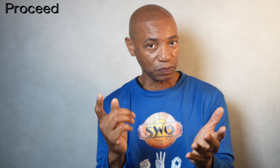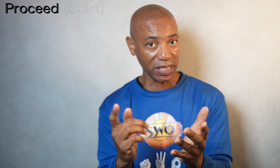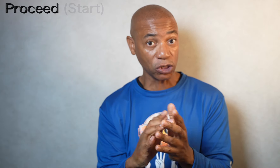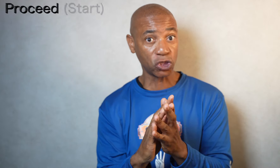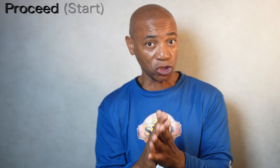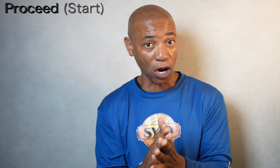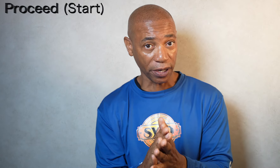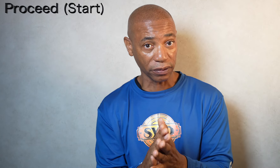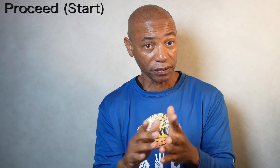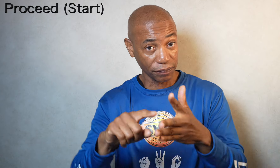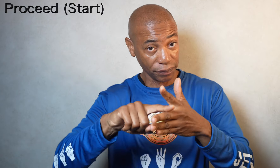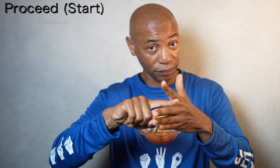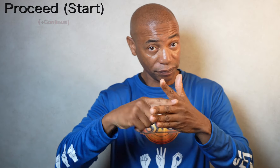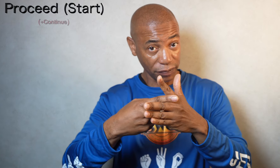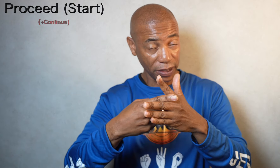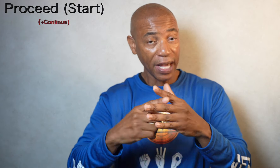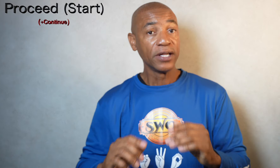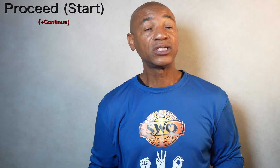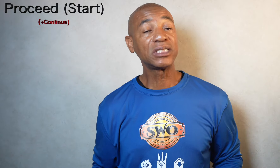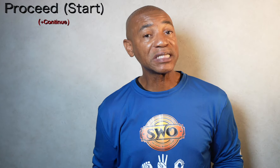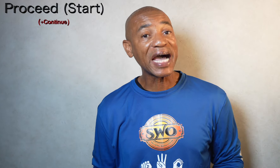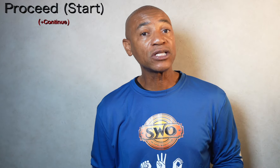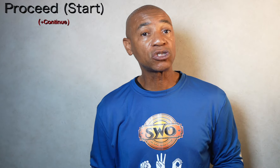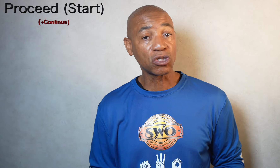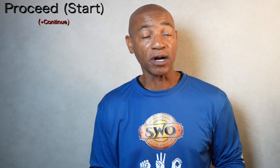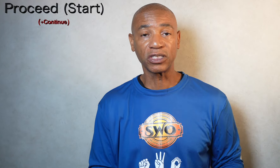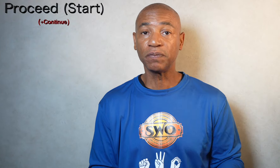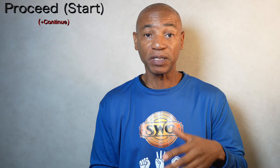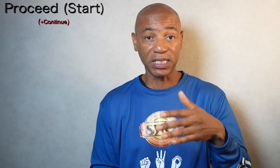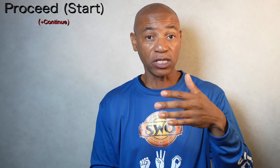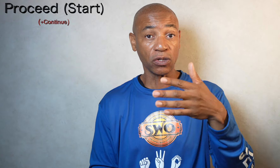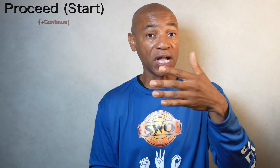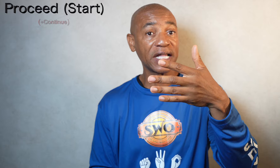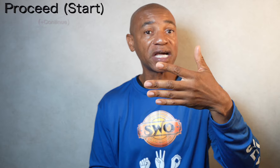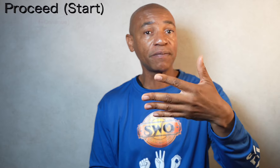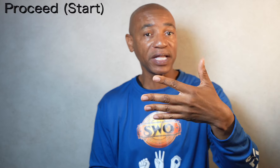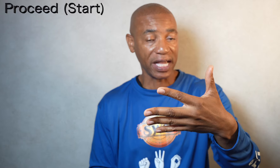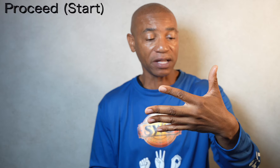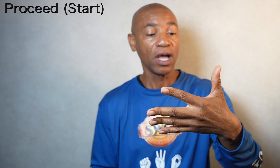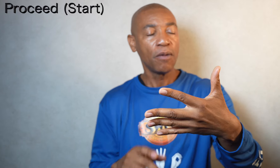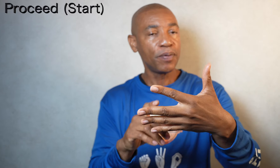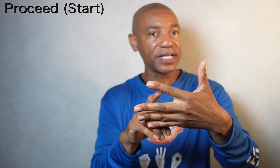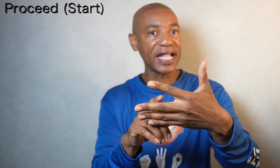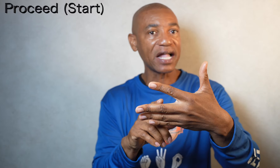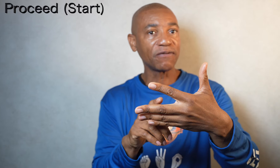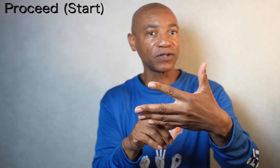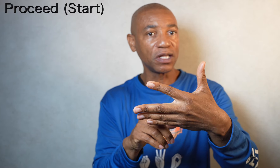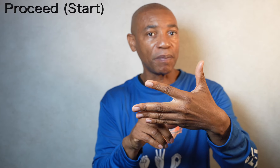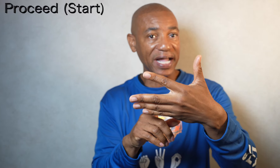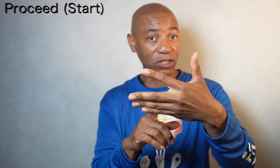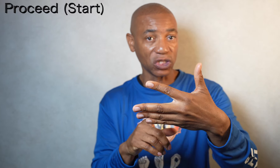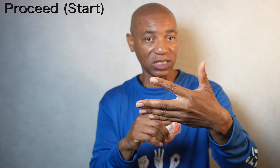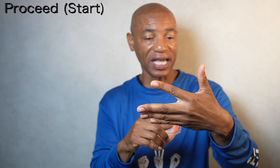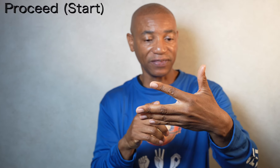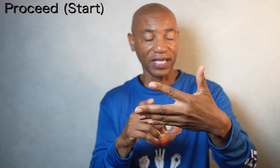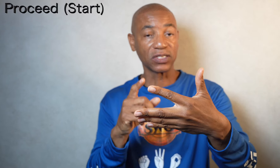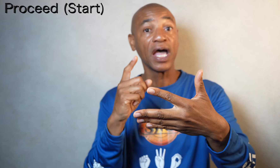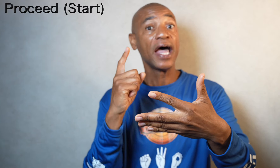mean start. To sign start, simply take your non-dominant hand, bring that out in front of the body just like this.